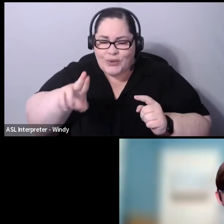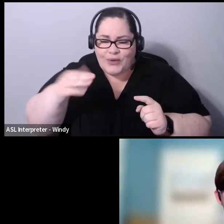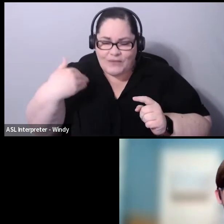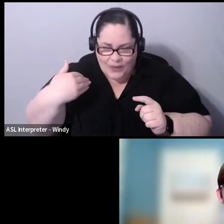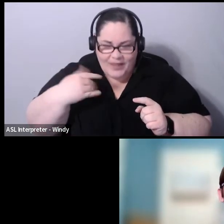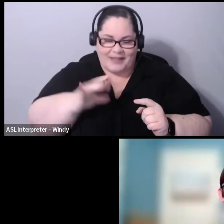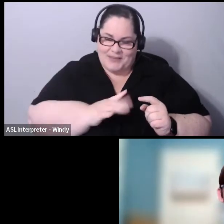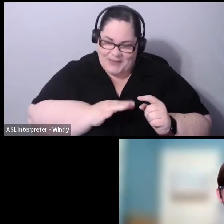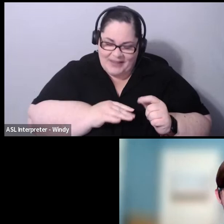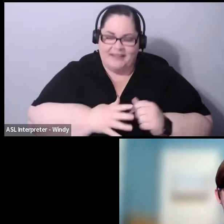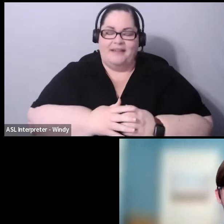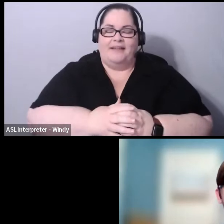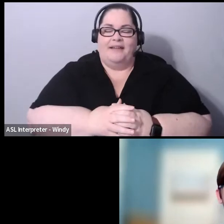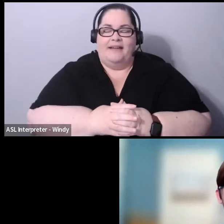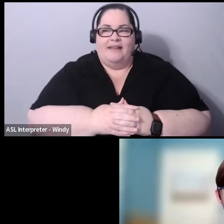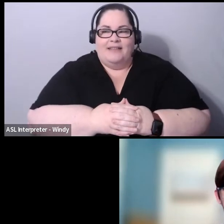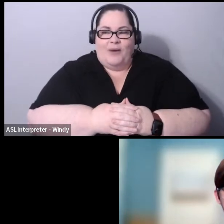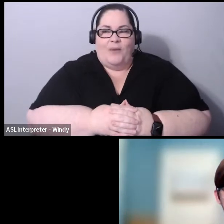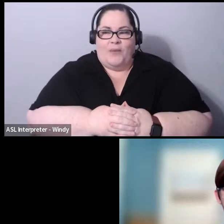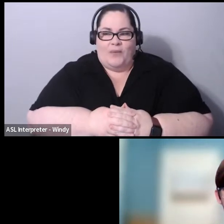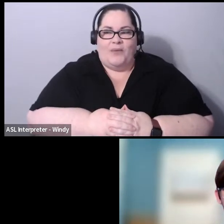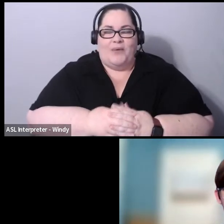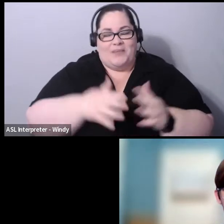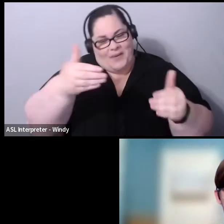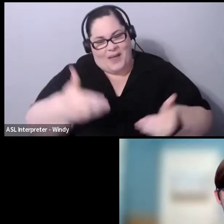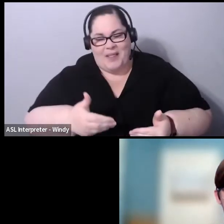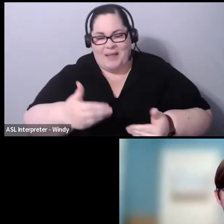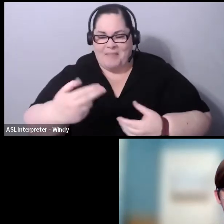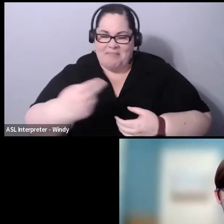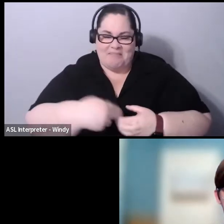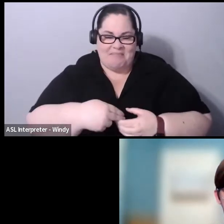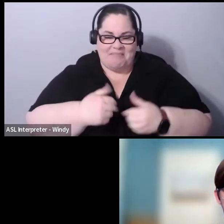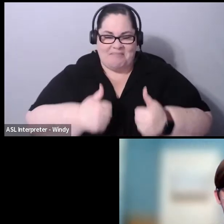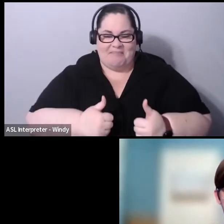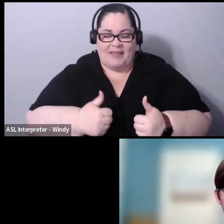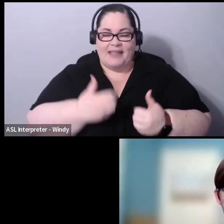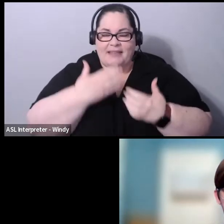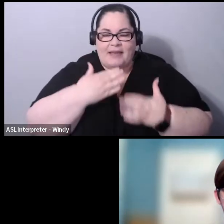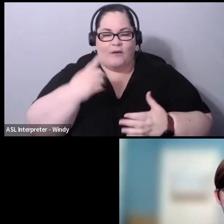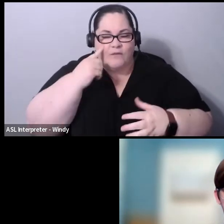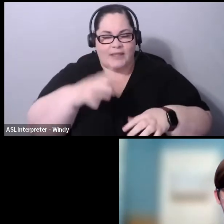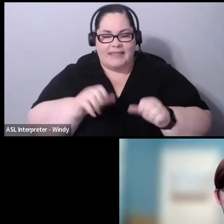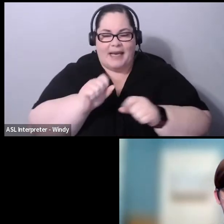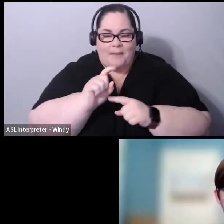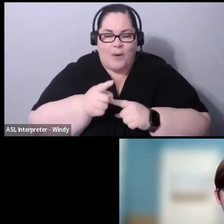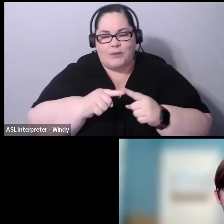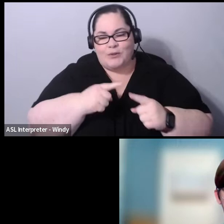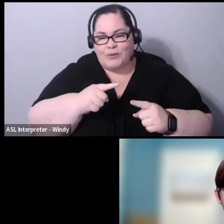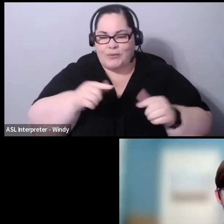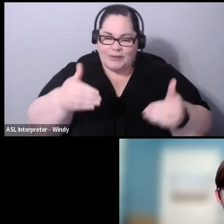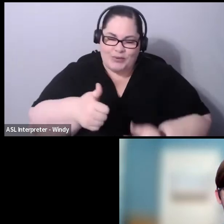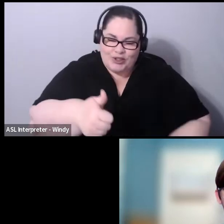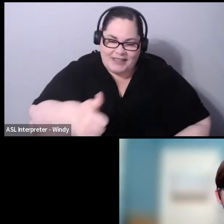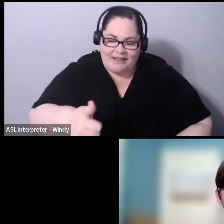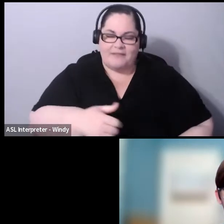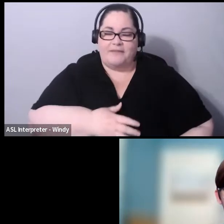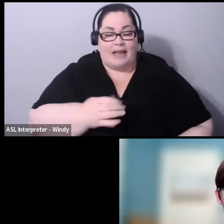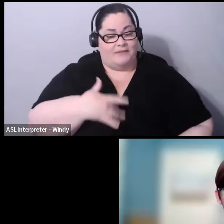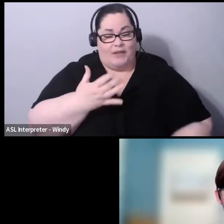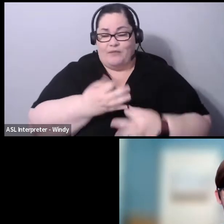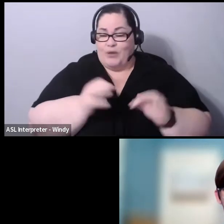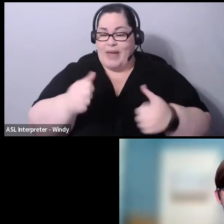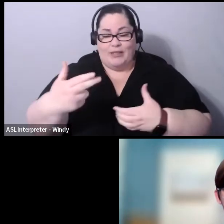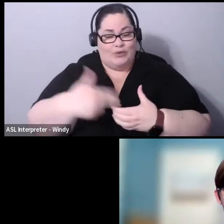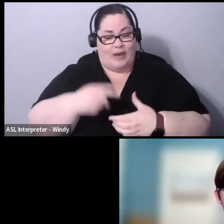really cool. And so welcome aboard, and thank you for taking a minute to say hello to us, and feel free to join us